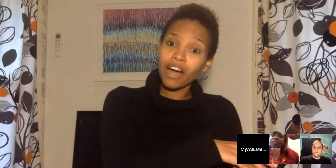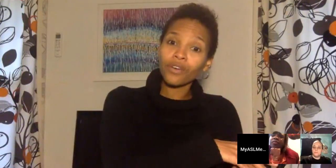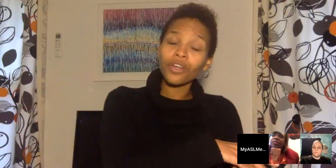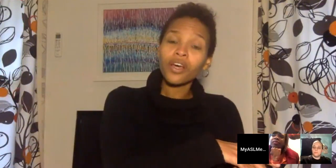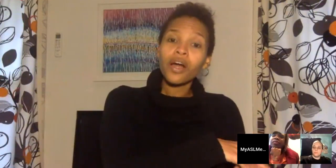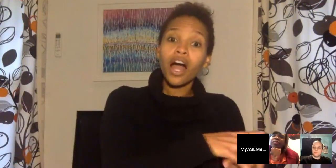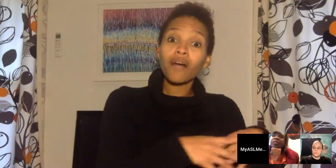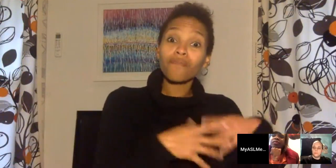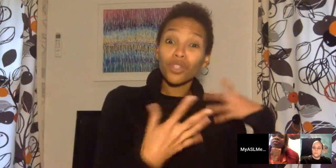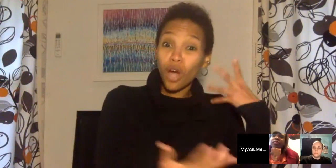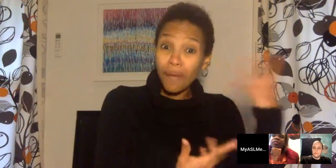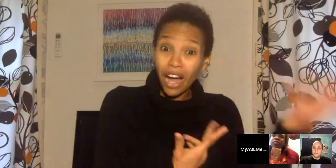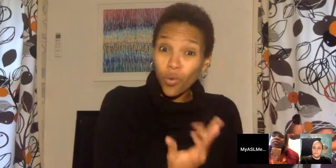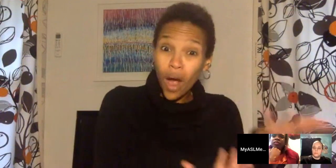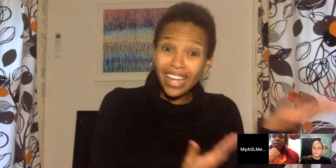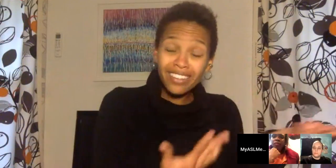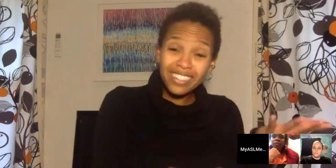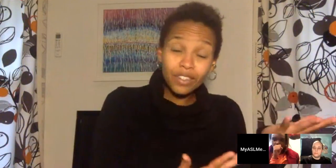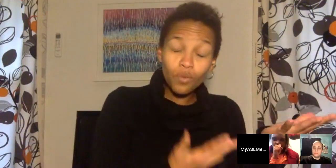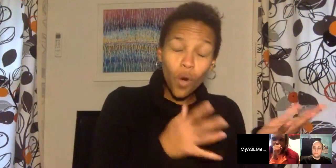about YAP,